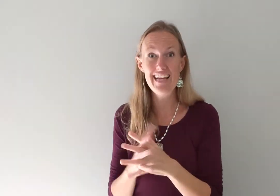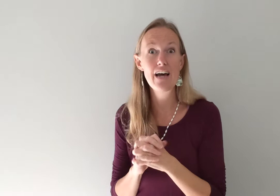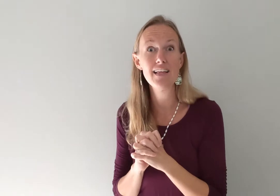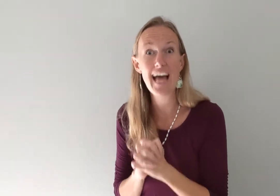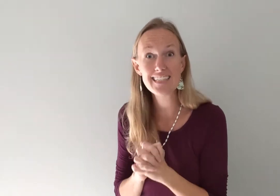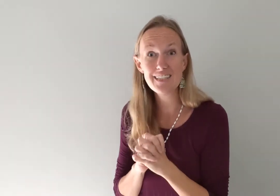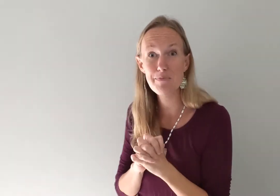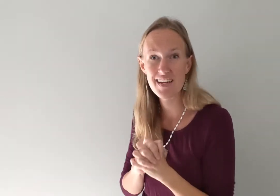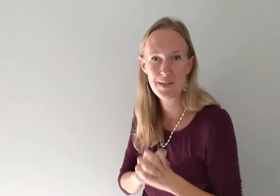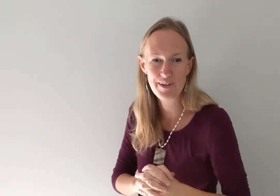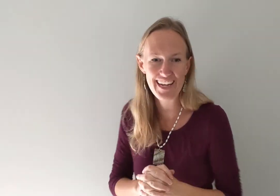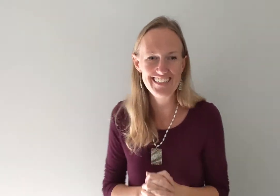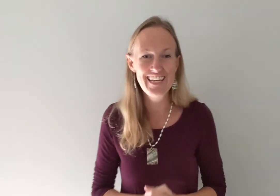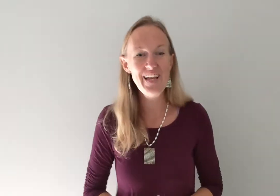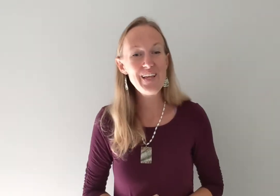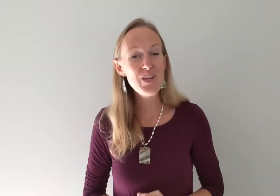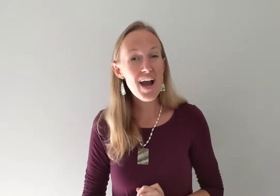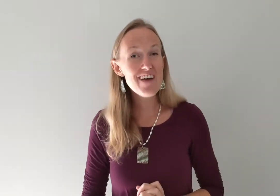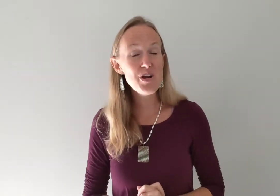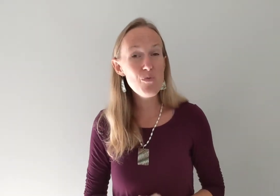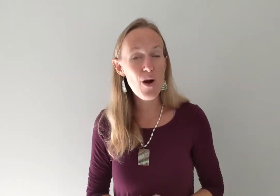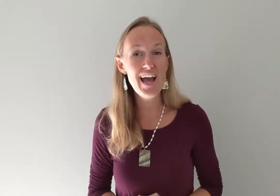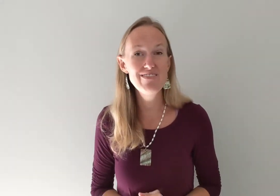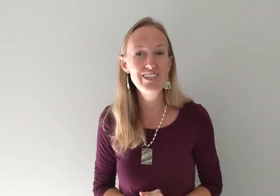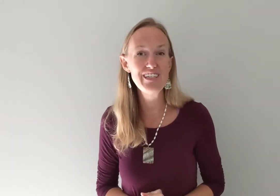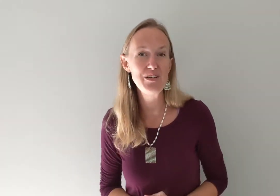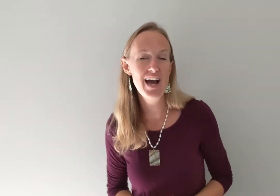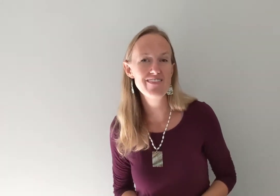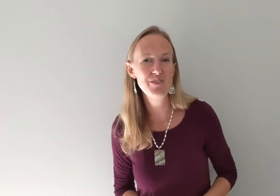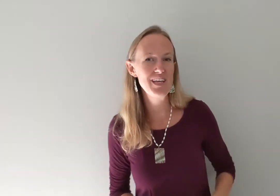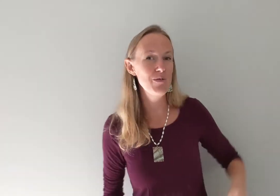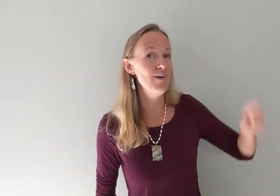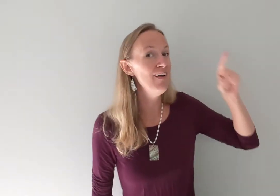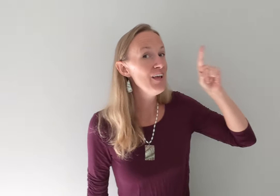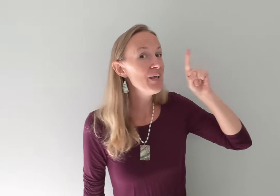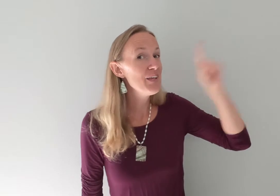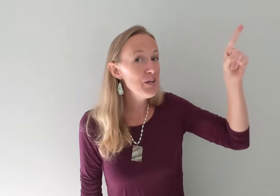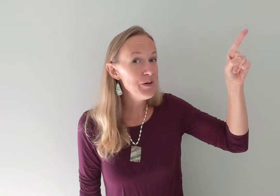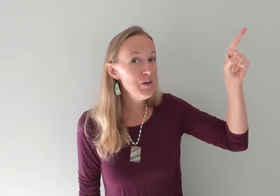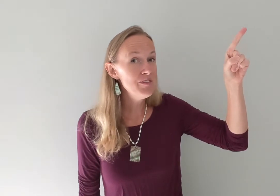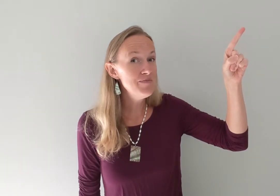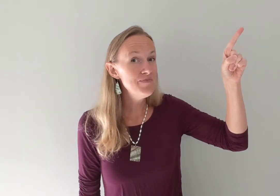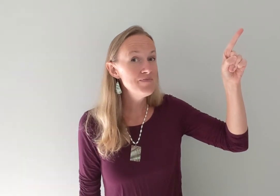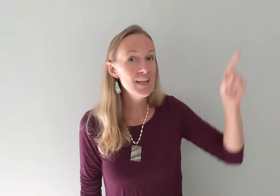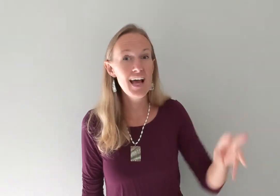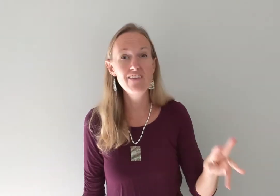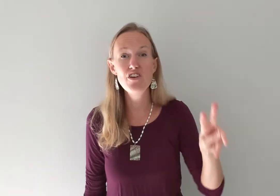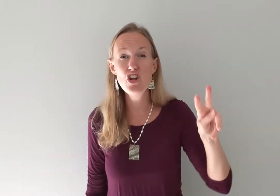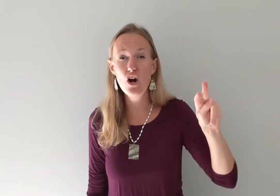now the last little bit of the bridge. You have no rival, you have no equal. You have no,